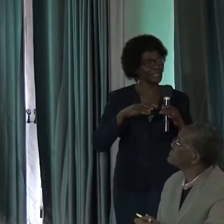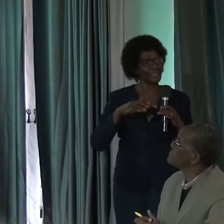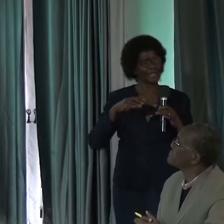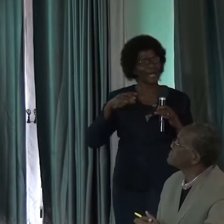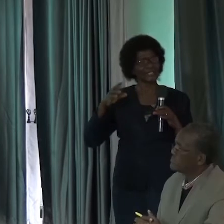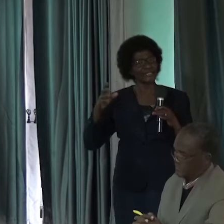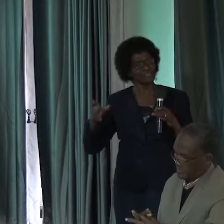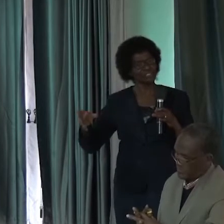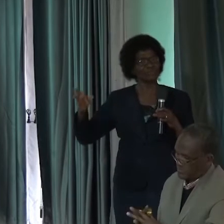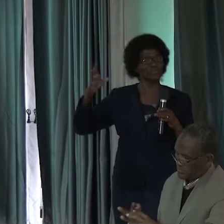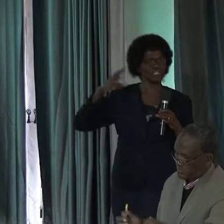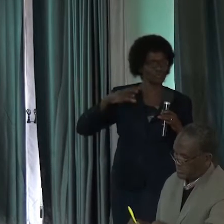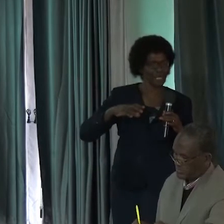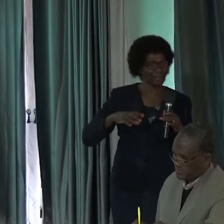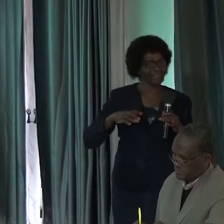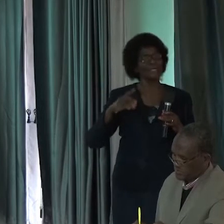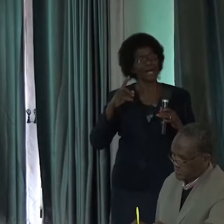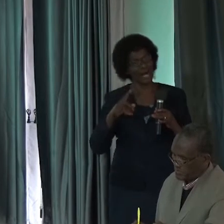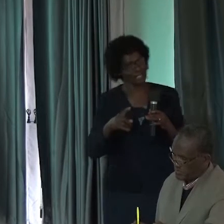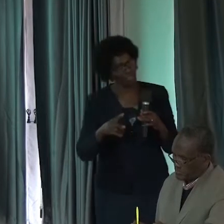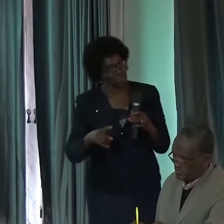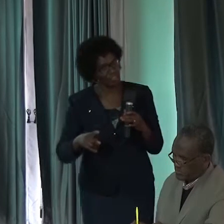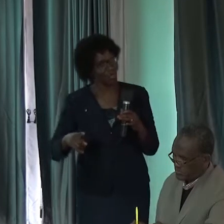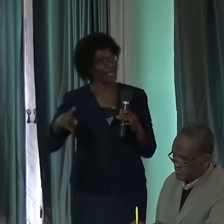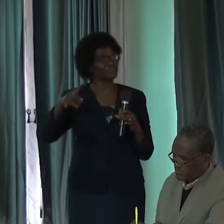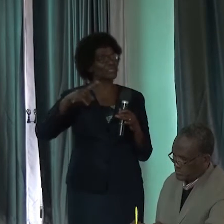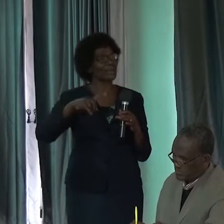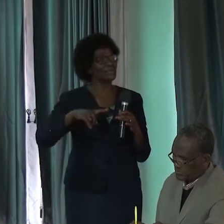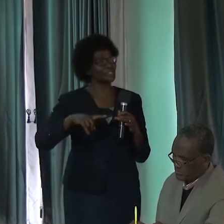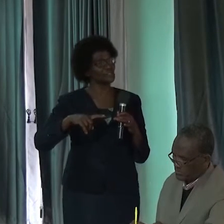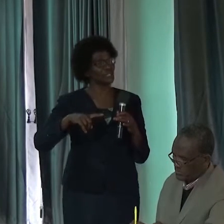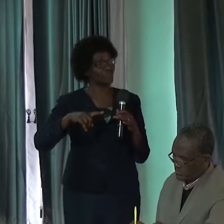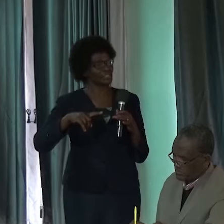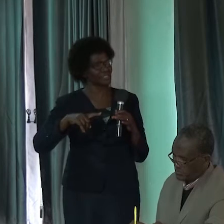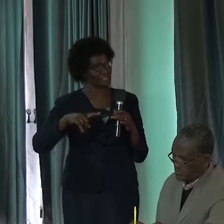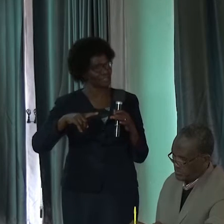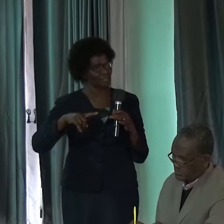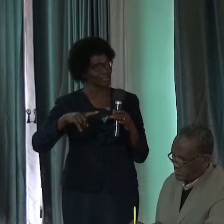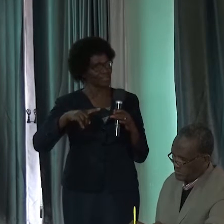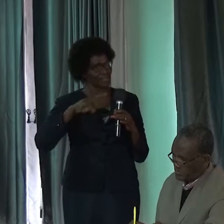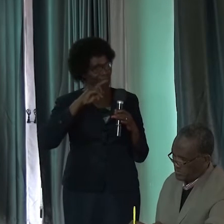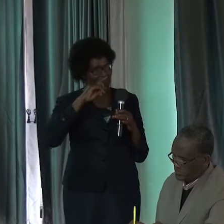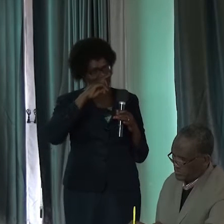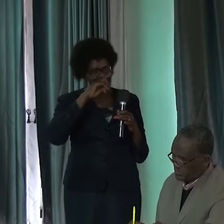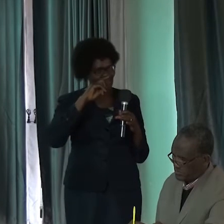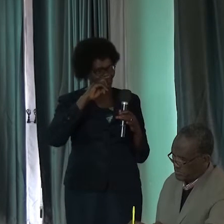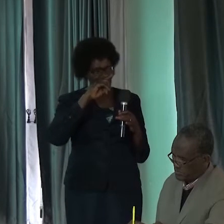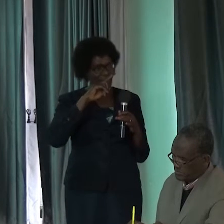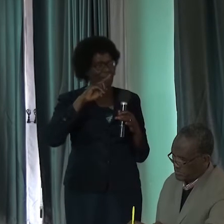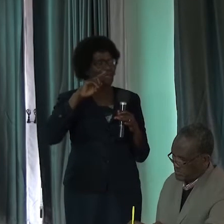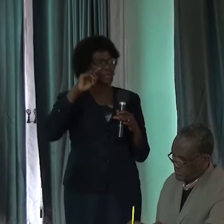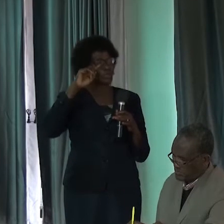KISE and the Ministry of Education will come in, and you stakeholders will come in to support this